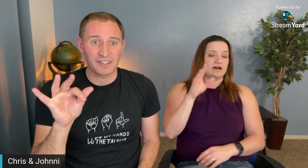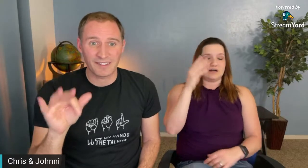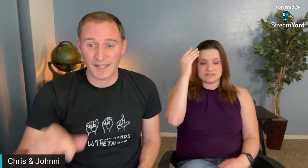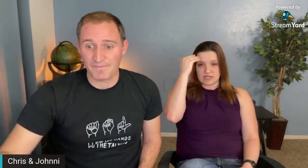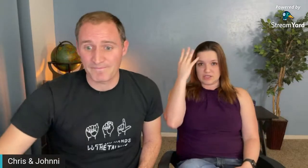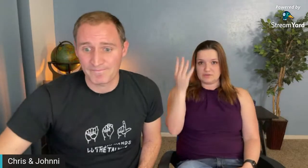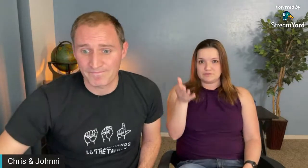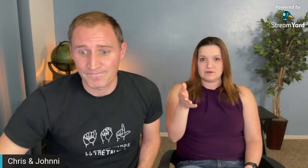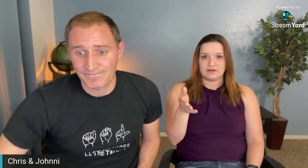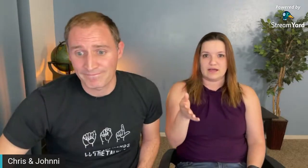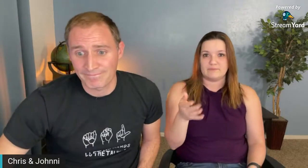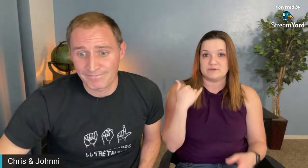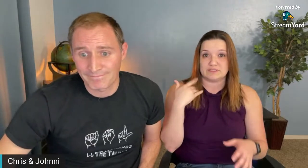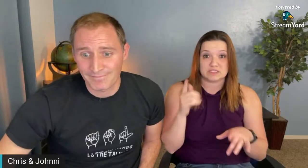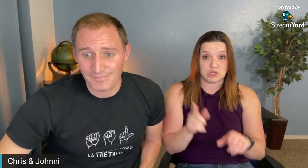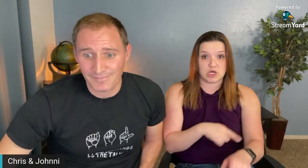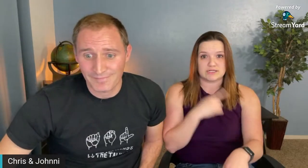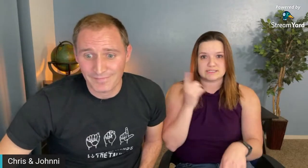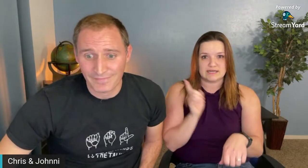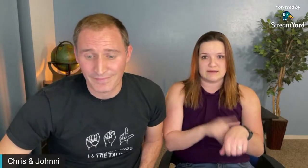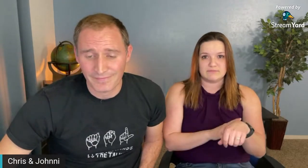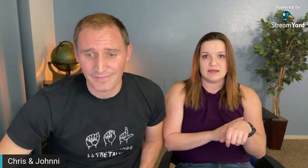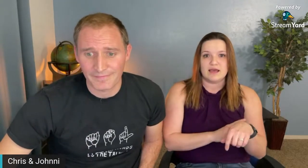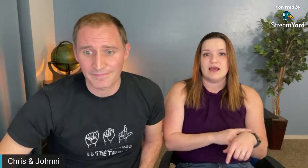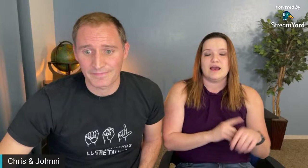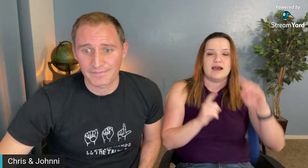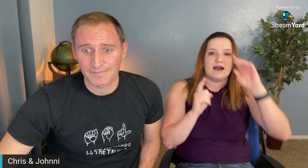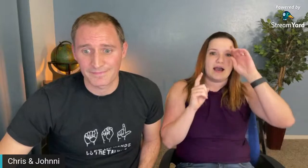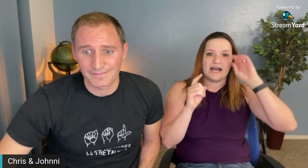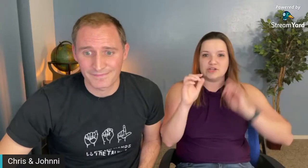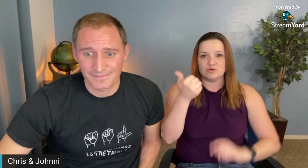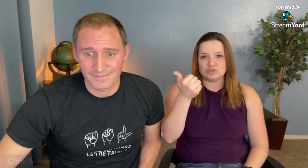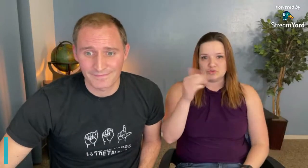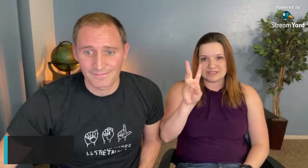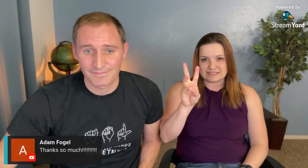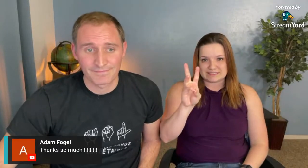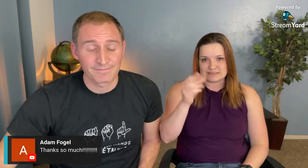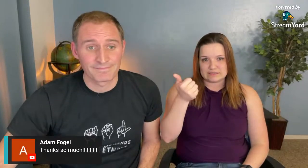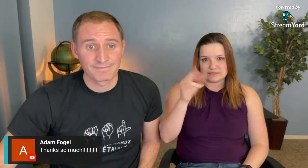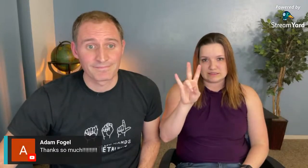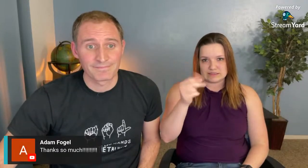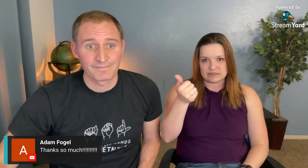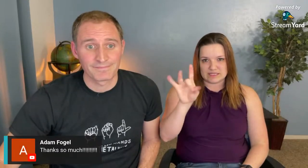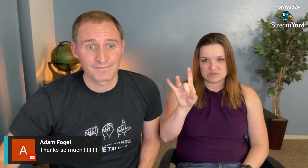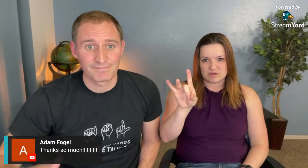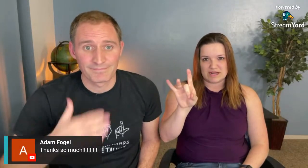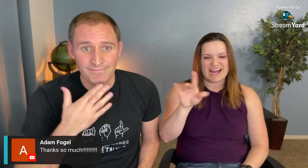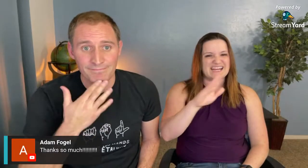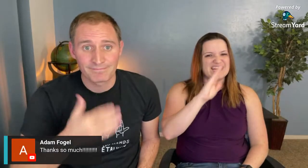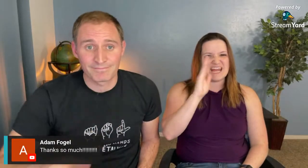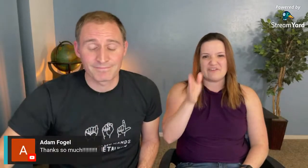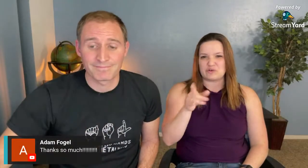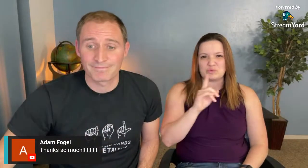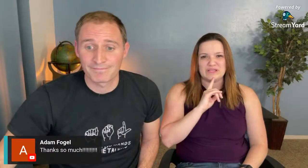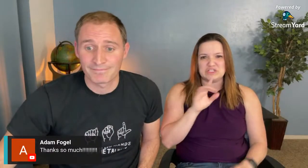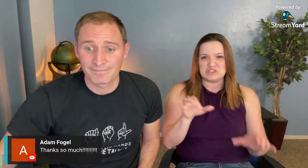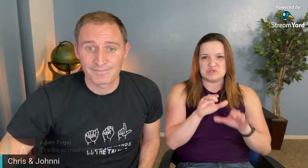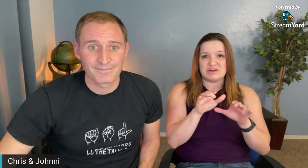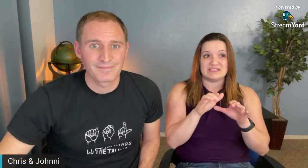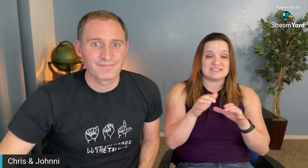way. I'll tell you, I've been doing this a long time. I don't do this. This one I never really do unless